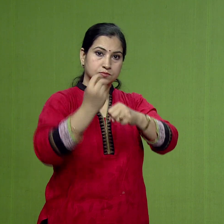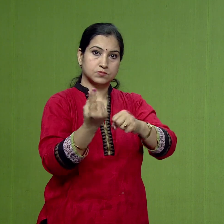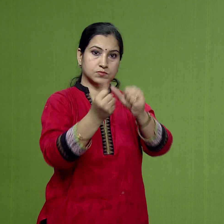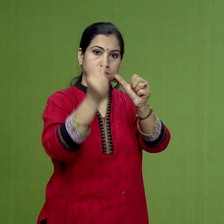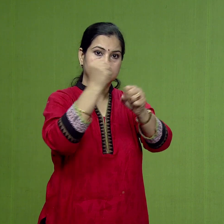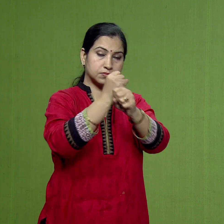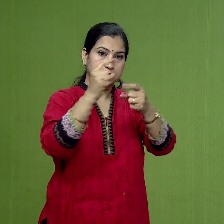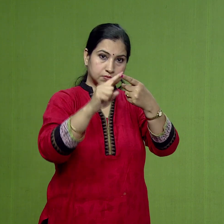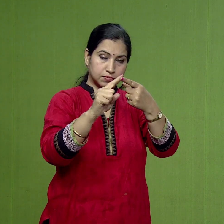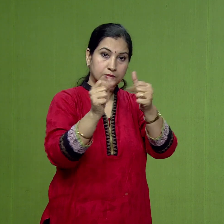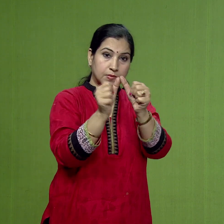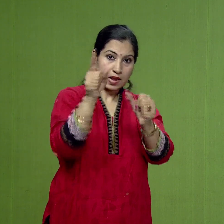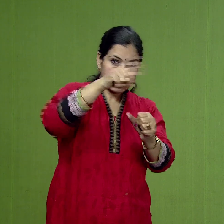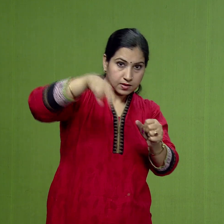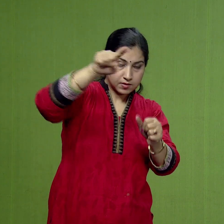signlanguage sign language